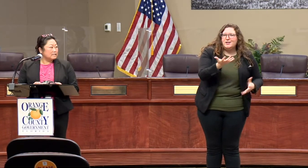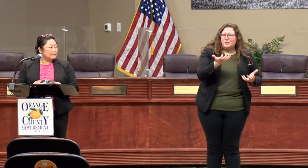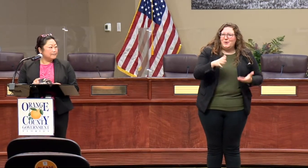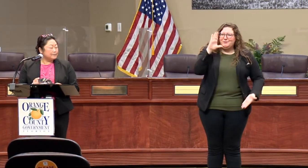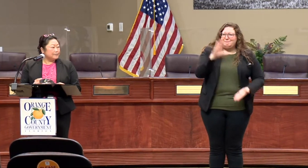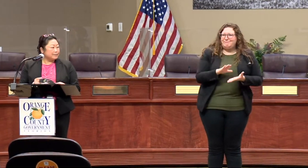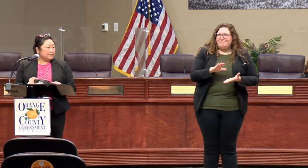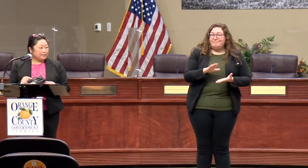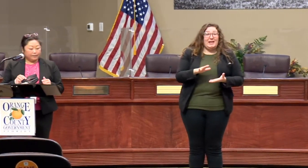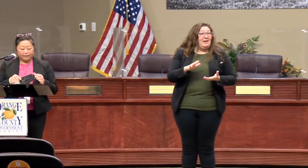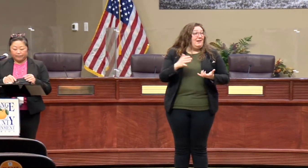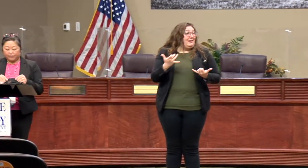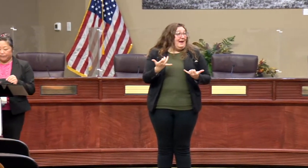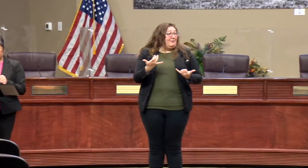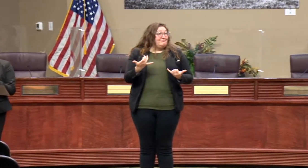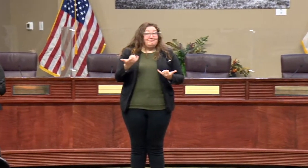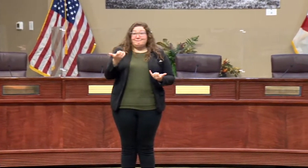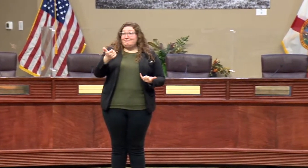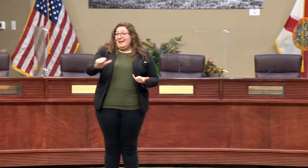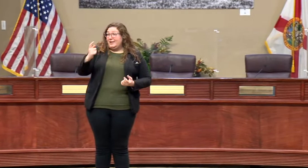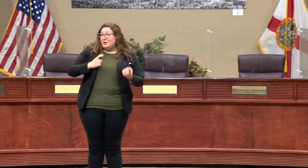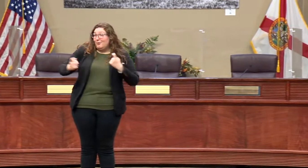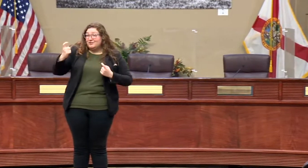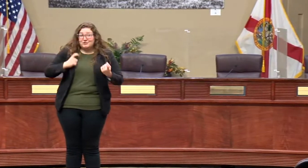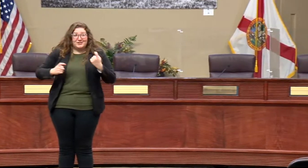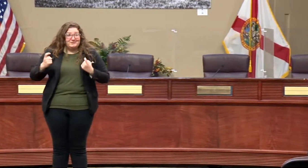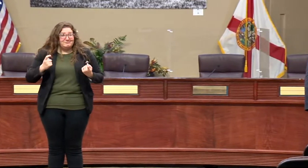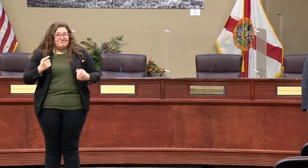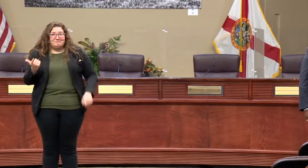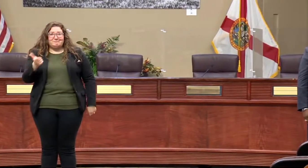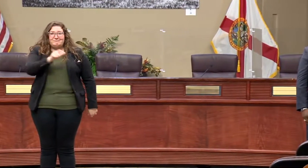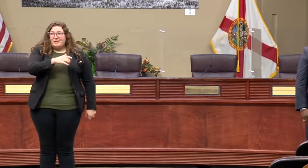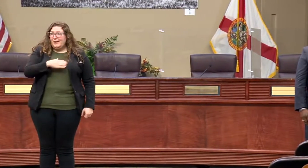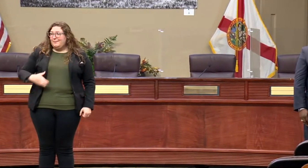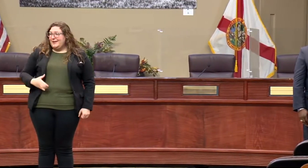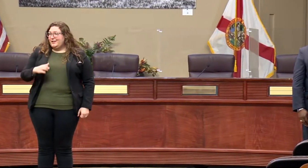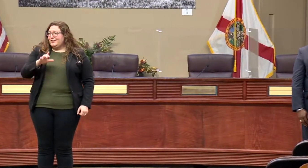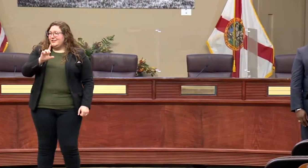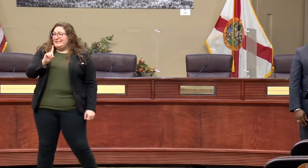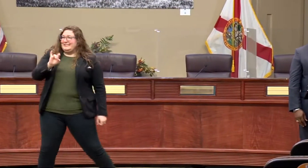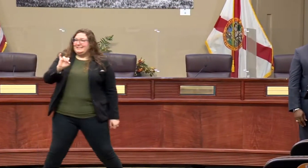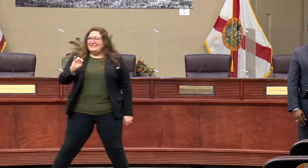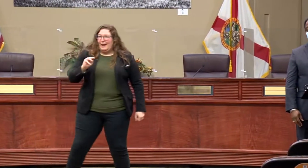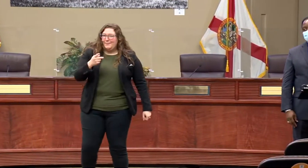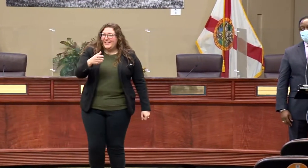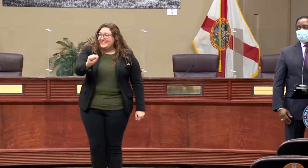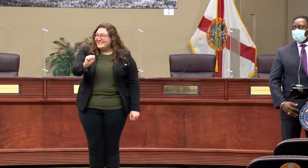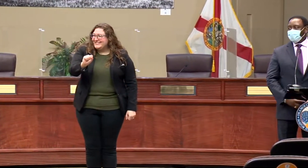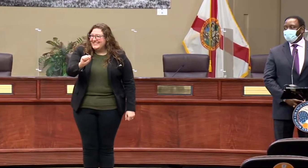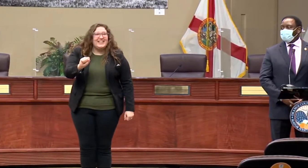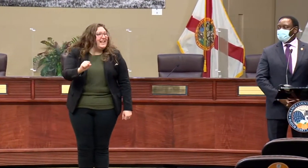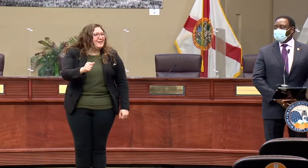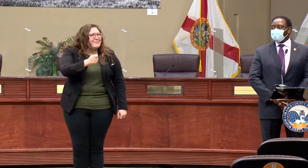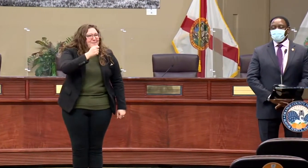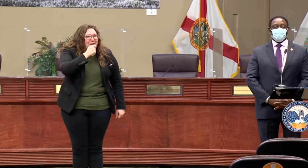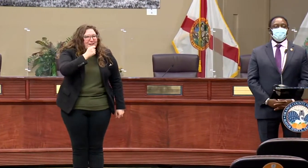Demings. All right, we'll open it up for questions at this time. There will be a microphone moving